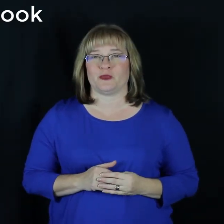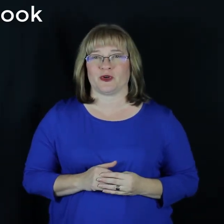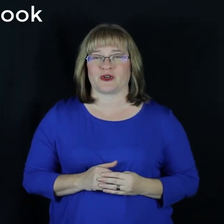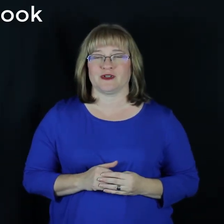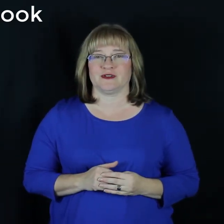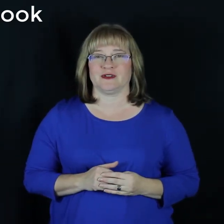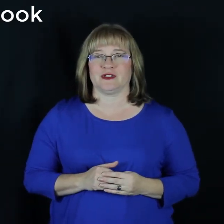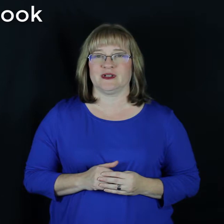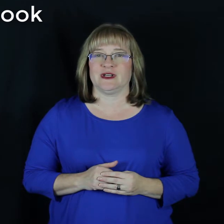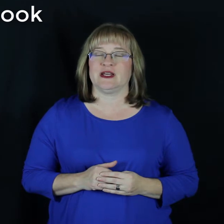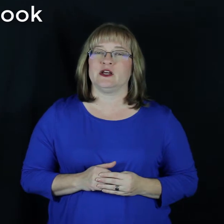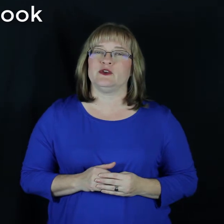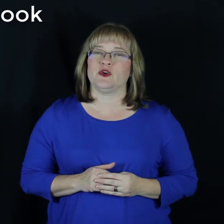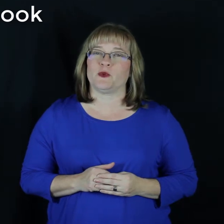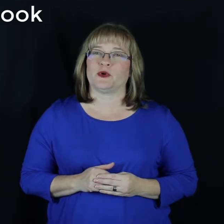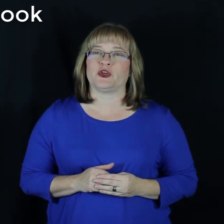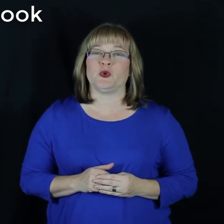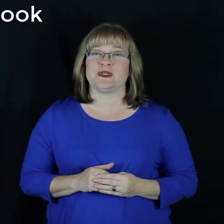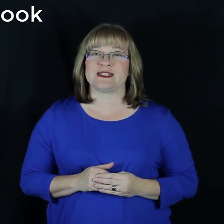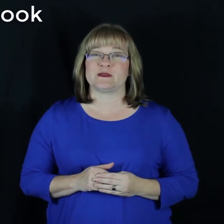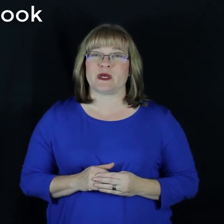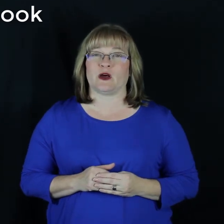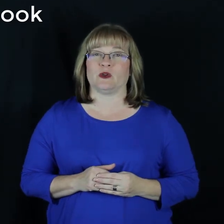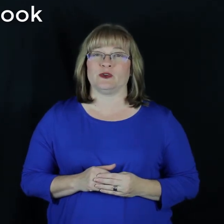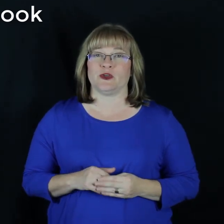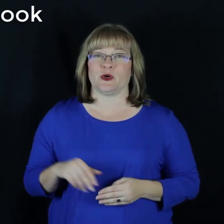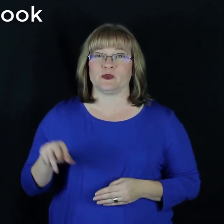Notebook. Notebook you would spell note,